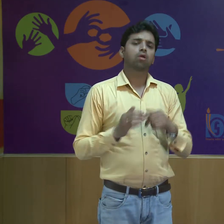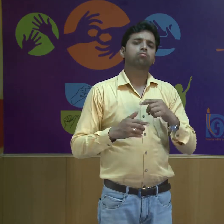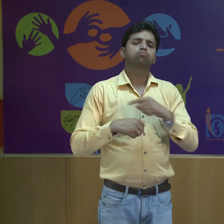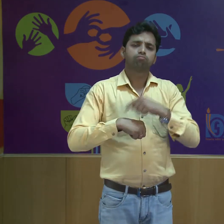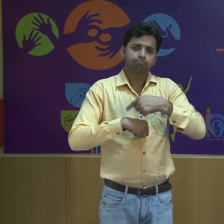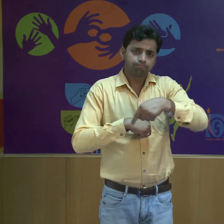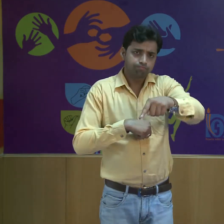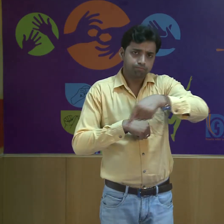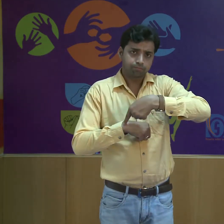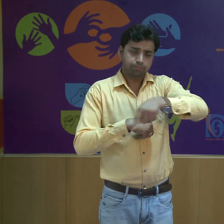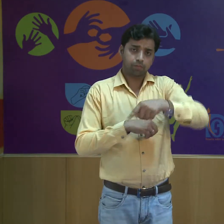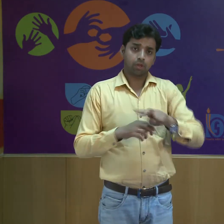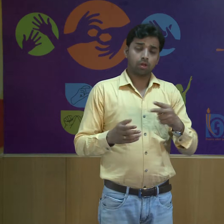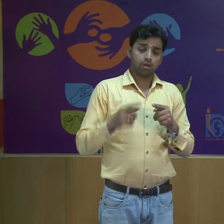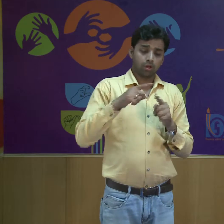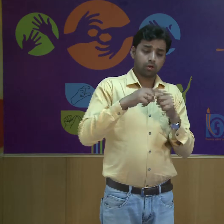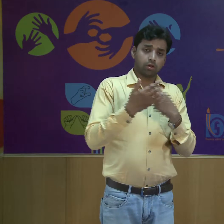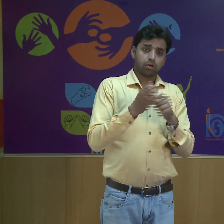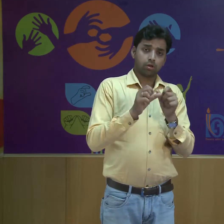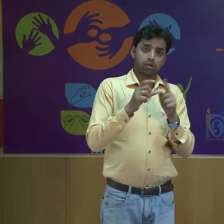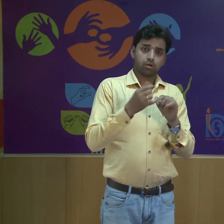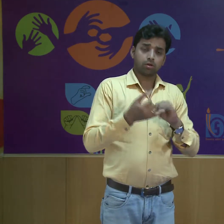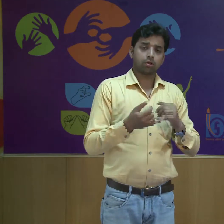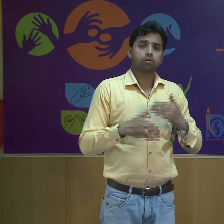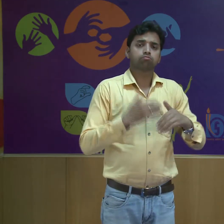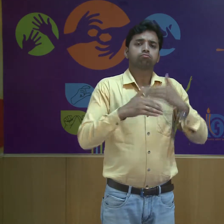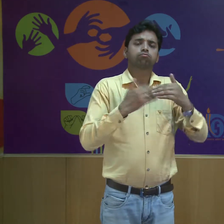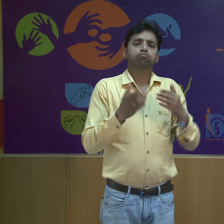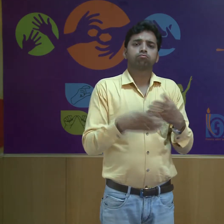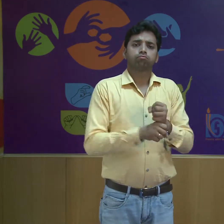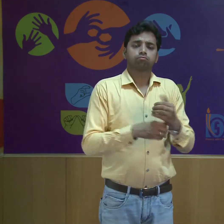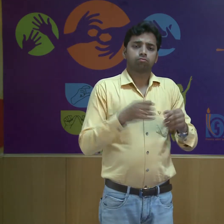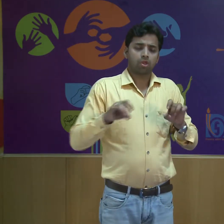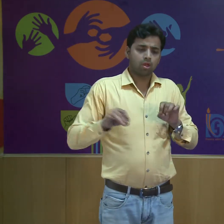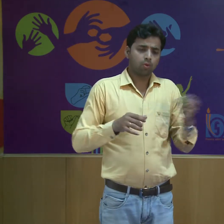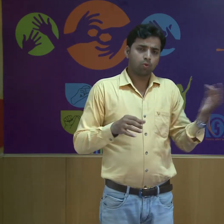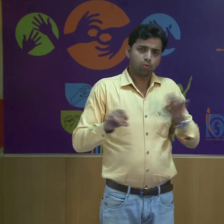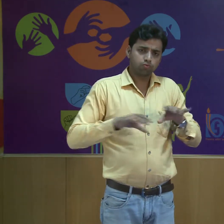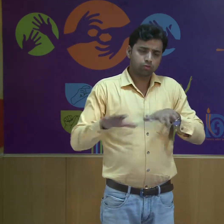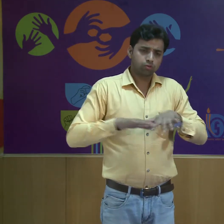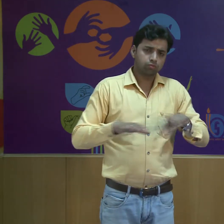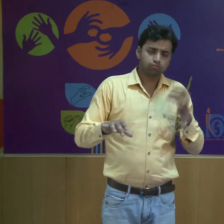During this time, the trade and commerce developed and new cities were found.